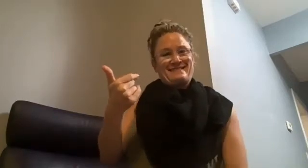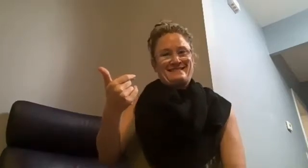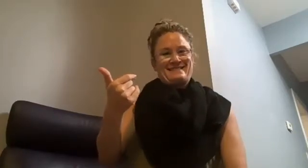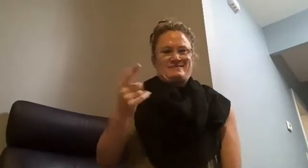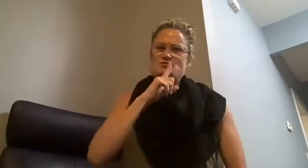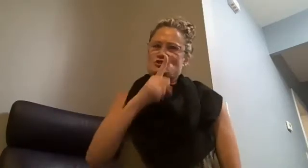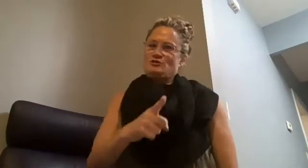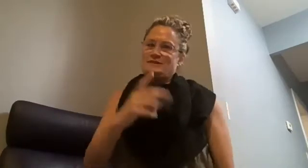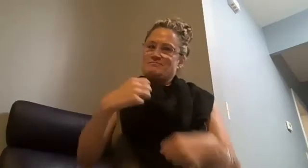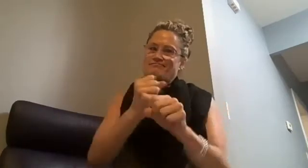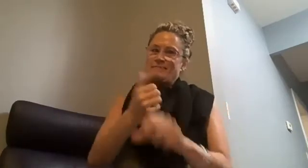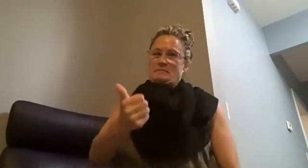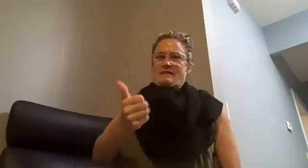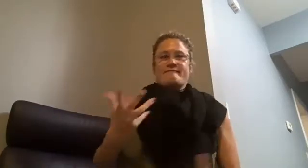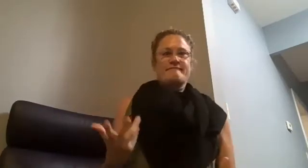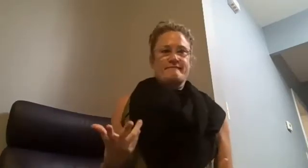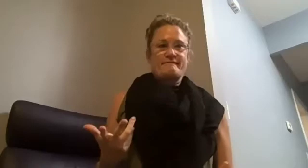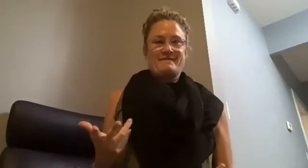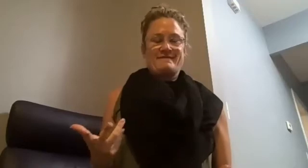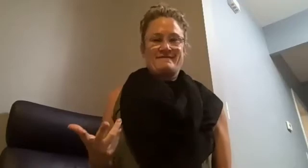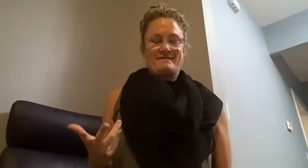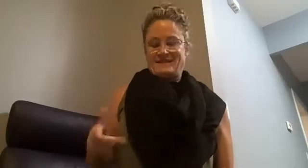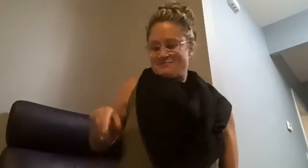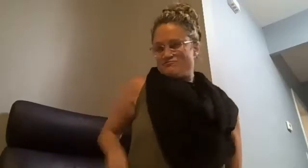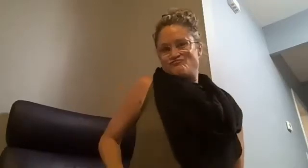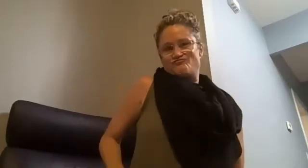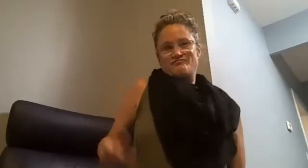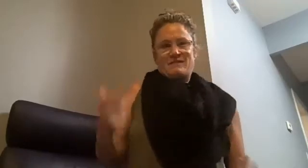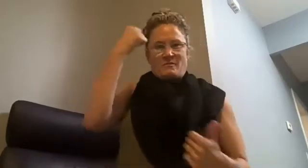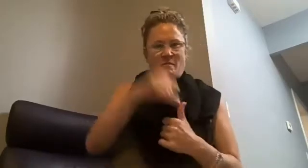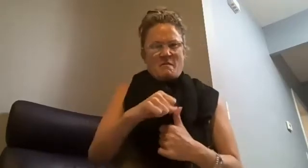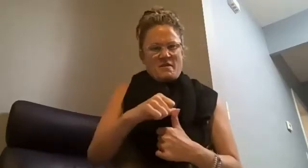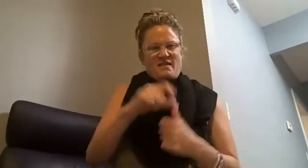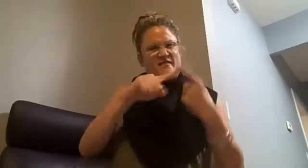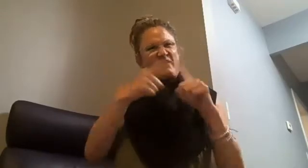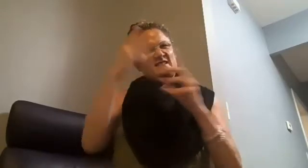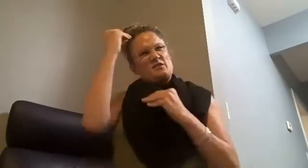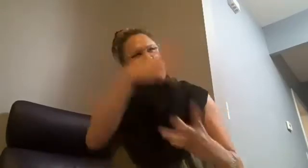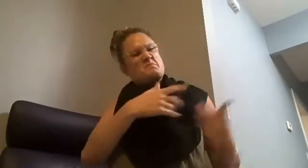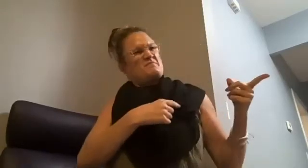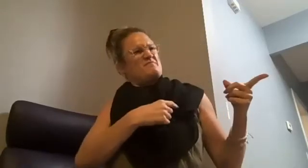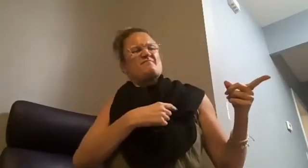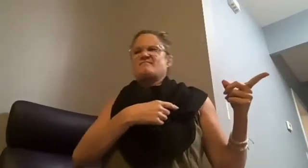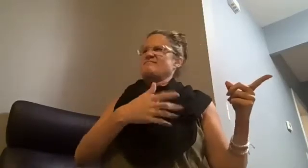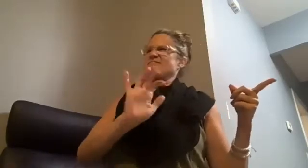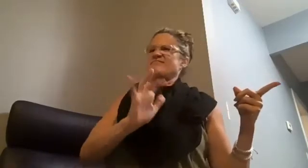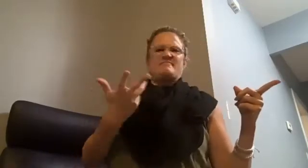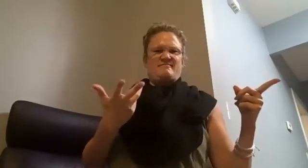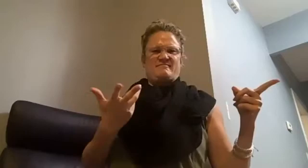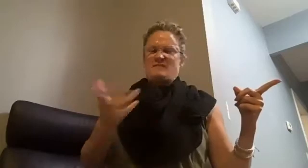made himself, like this leather holster. And I remember when I told a friend that, they were like, wasn't that weird to you that